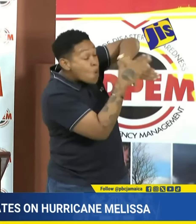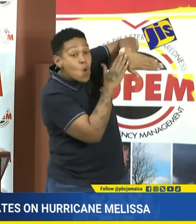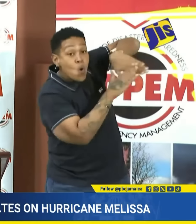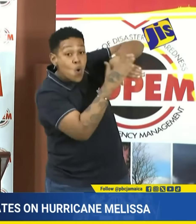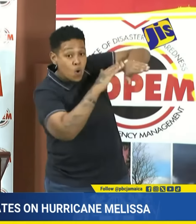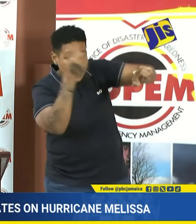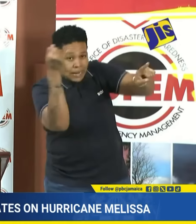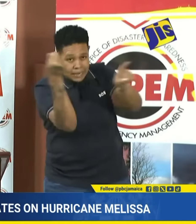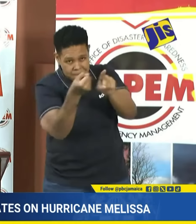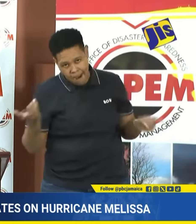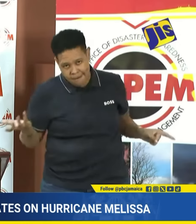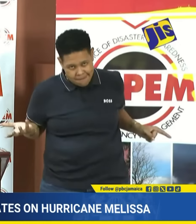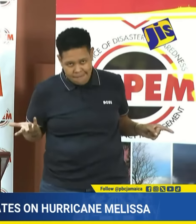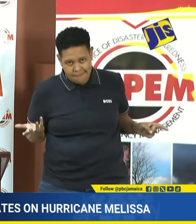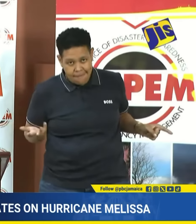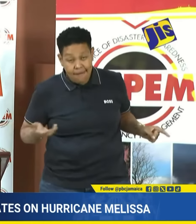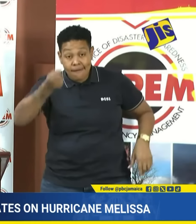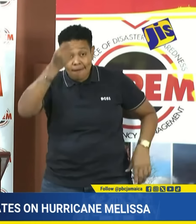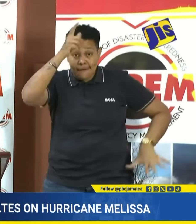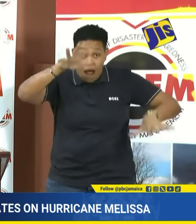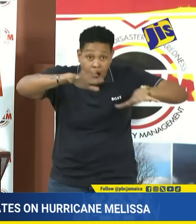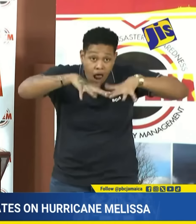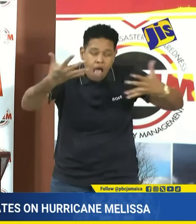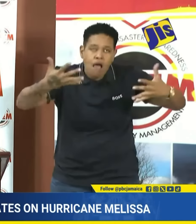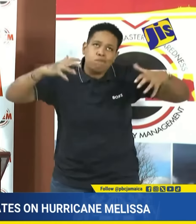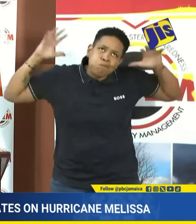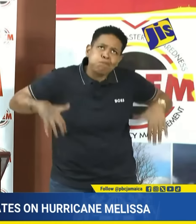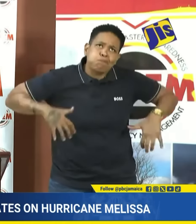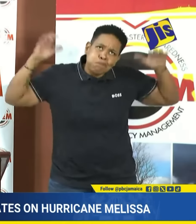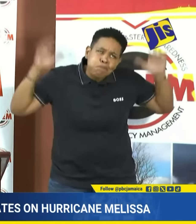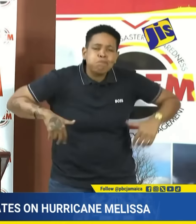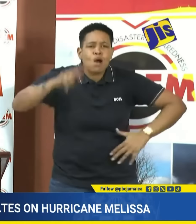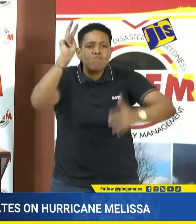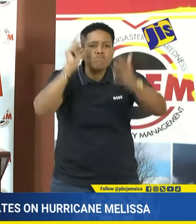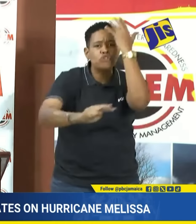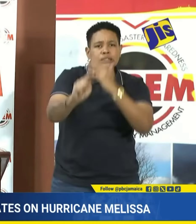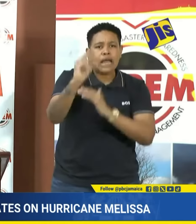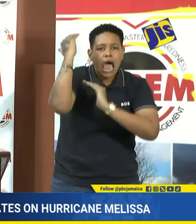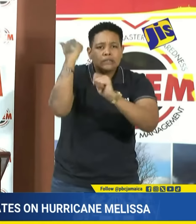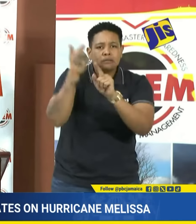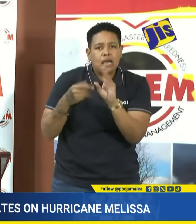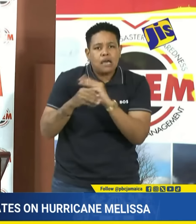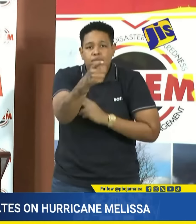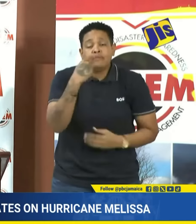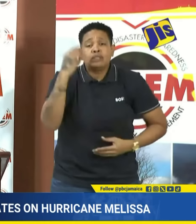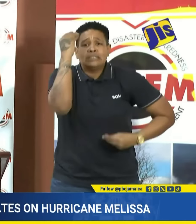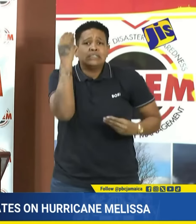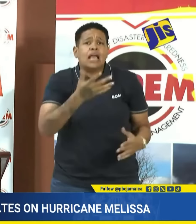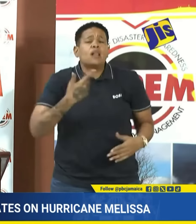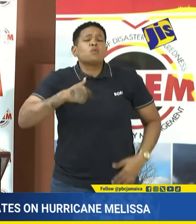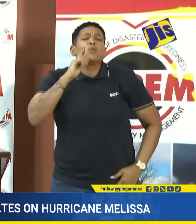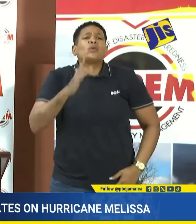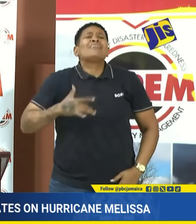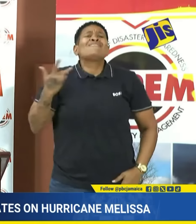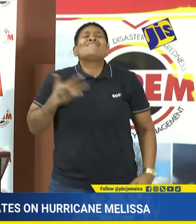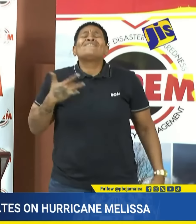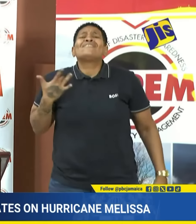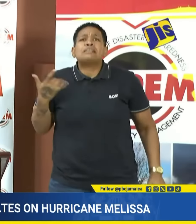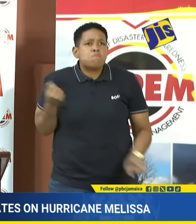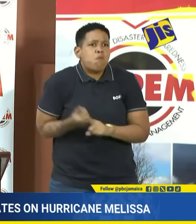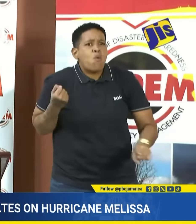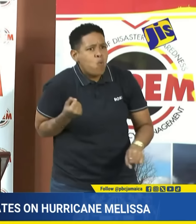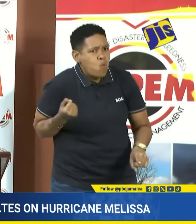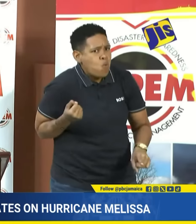going to be affected. There is a lot of rainfall that is projected. He also said we'll feel the brunt of